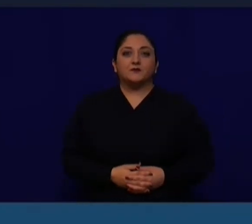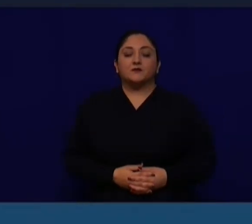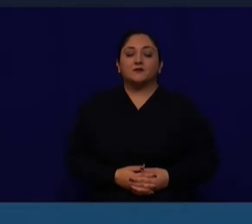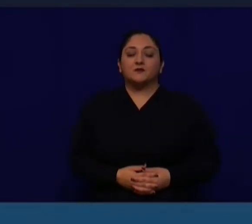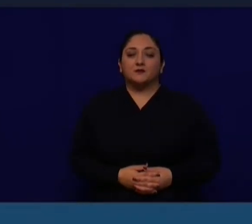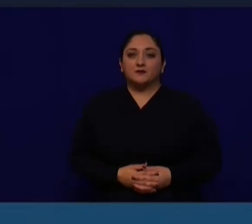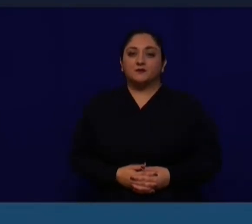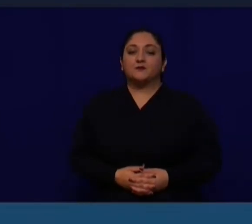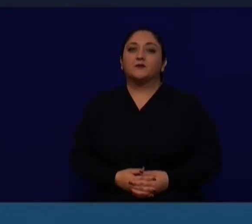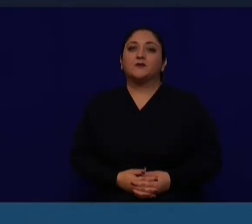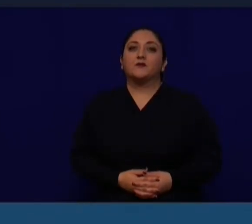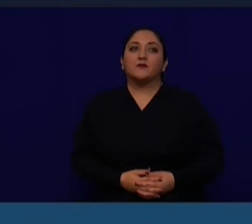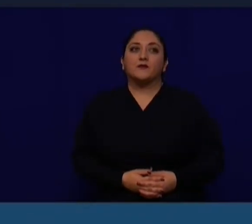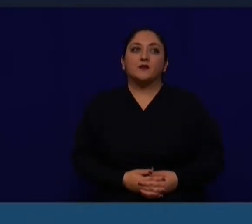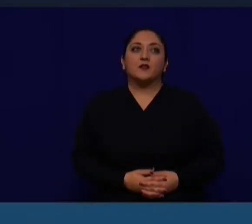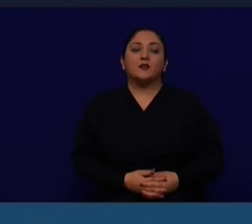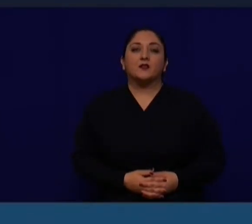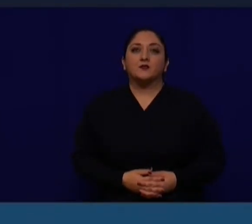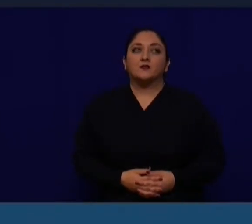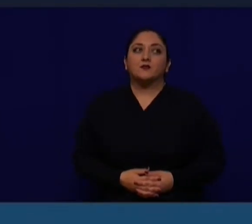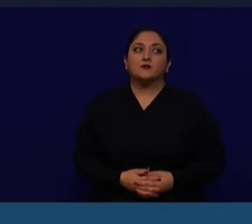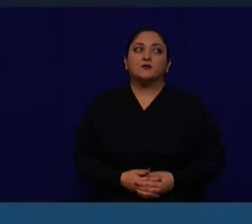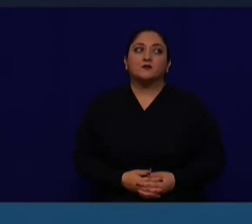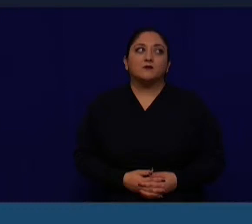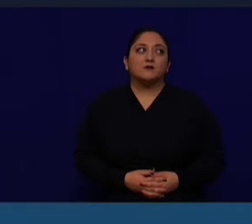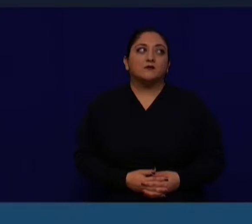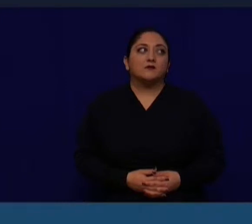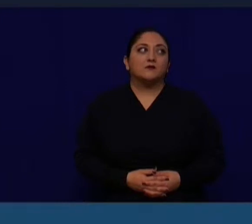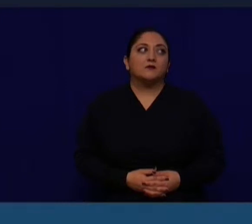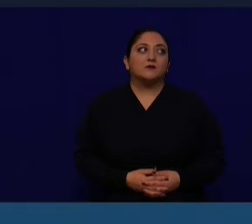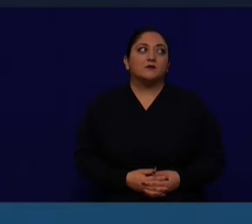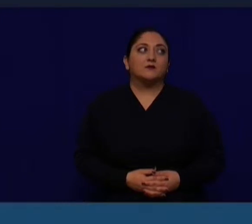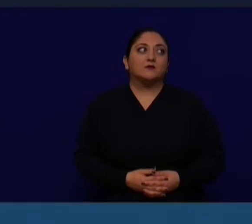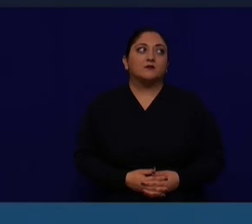l-isptarijiet, aħna